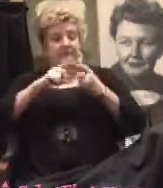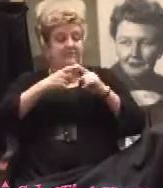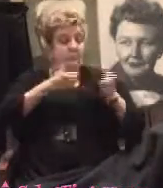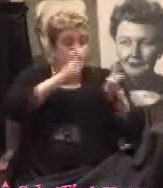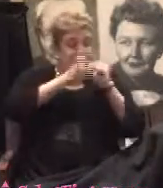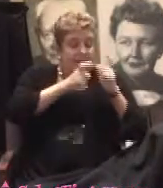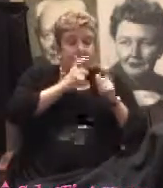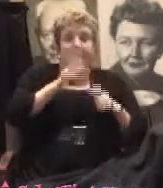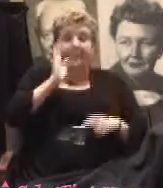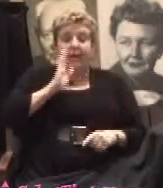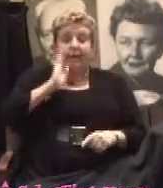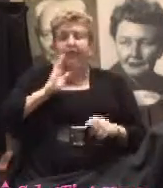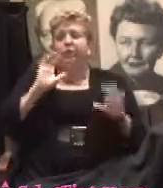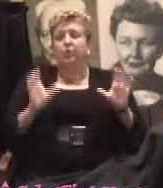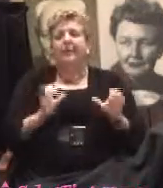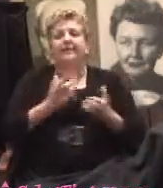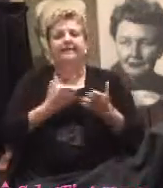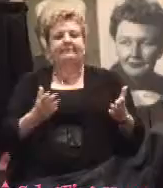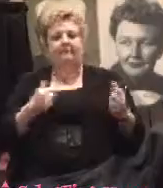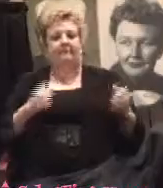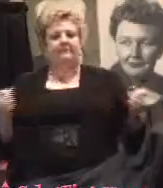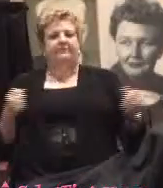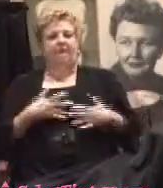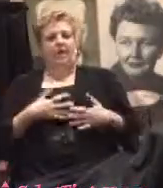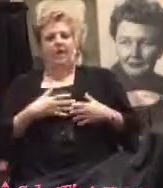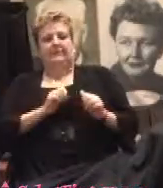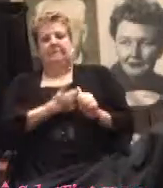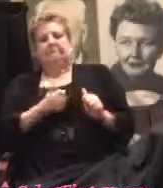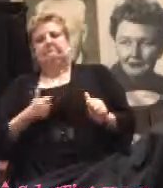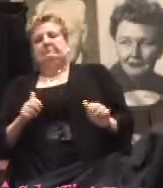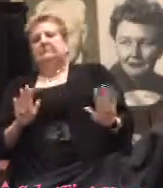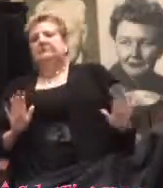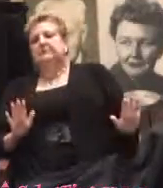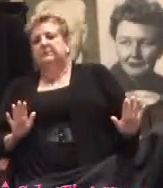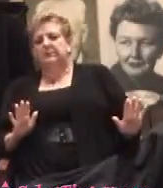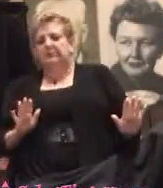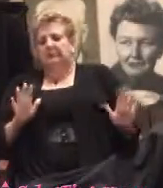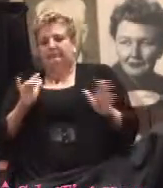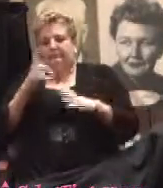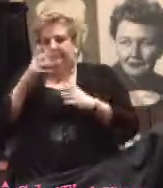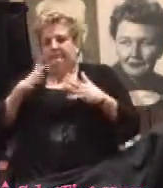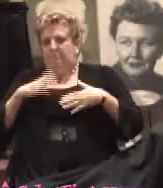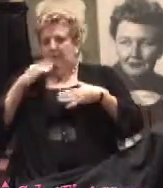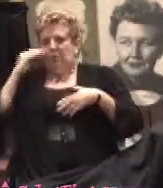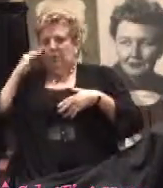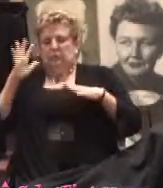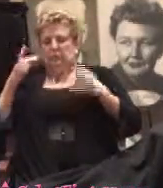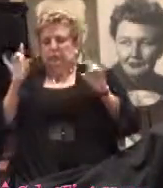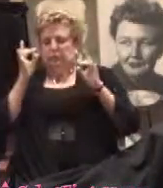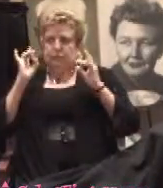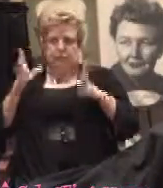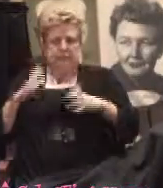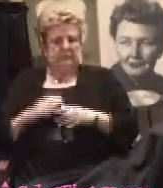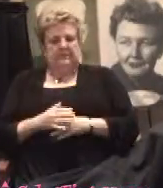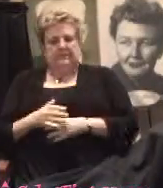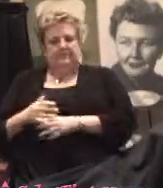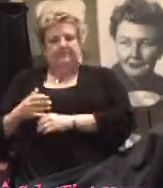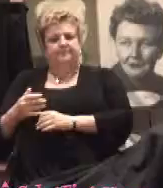I was afraid of it, because it was the cause for the darkness in my house. But I was, like many